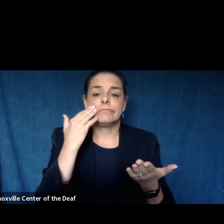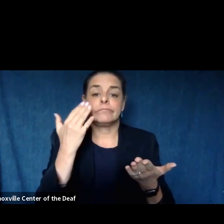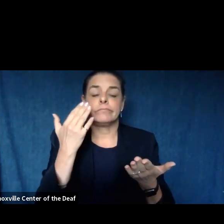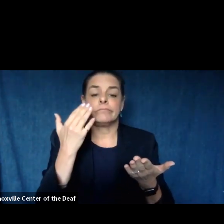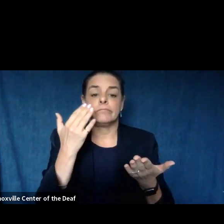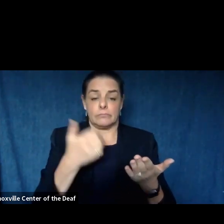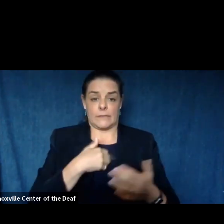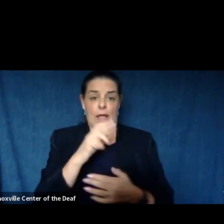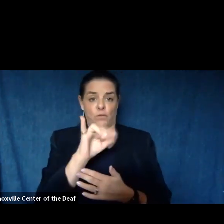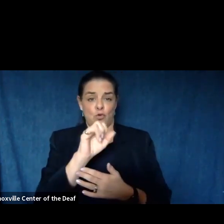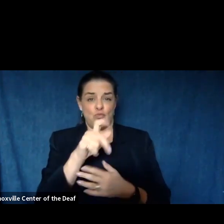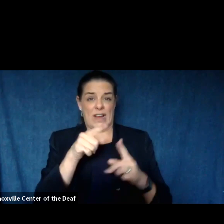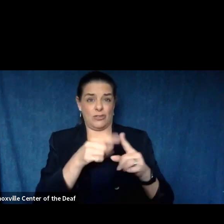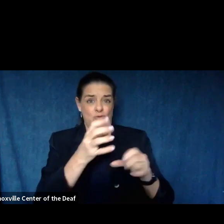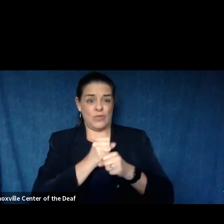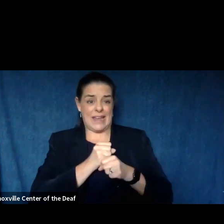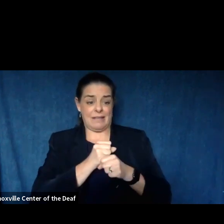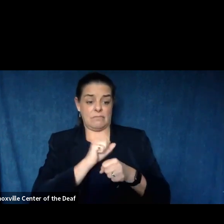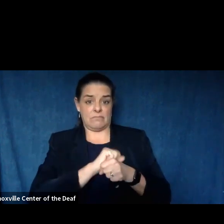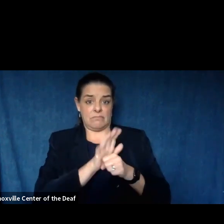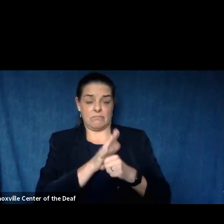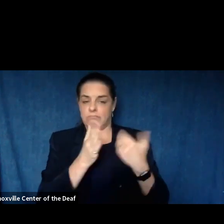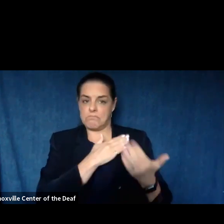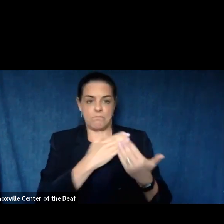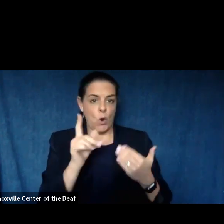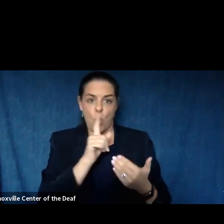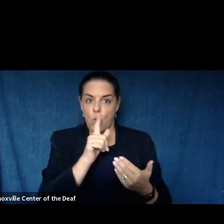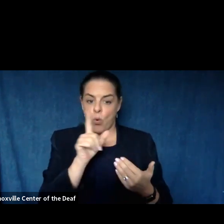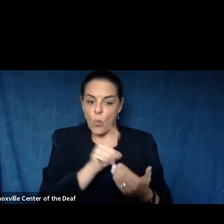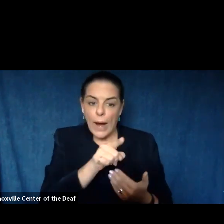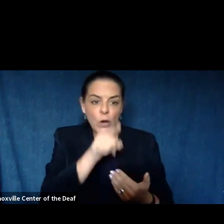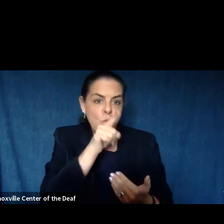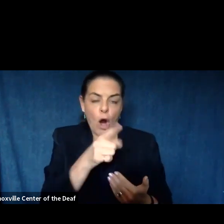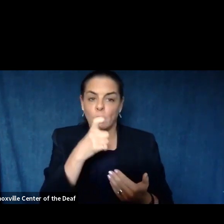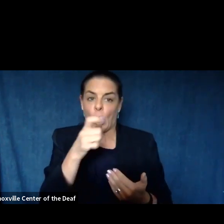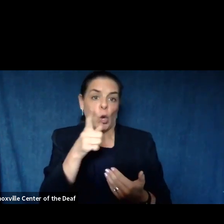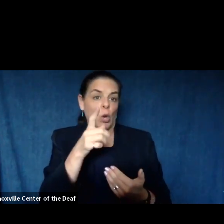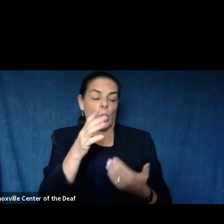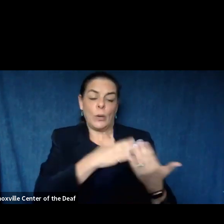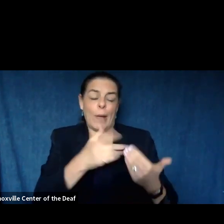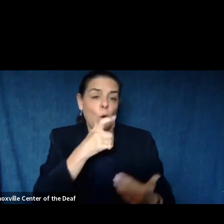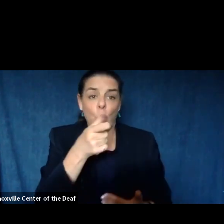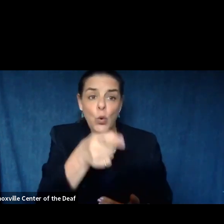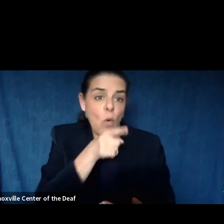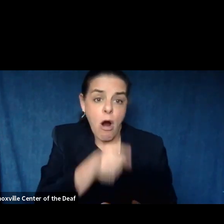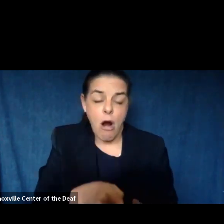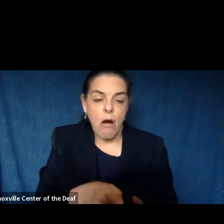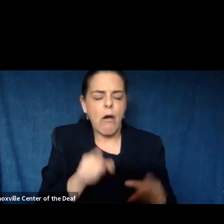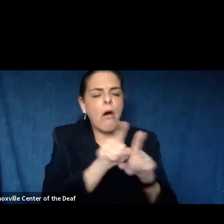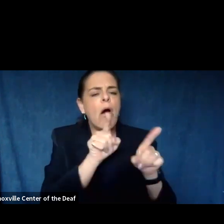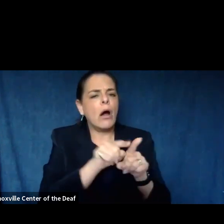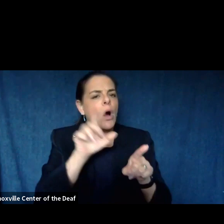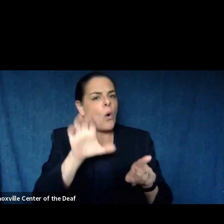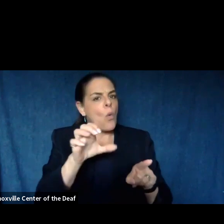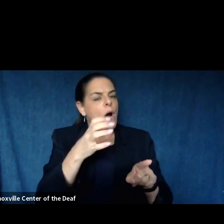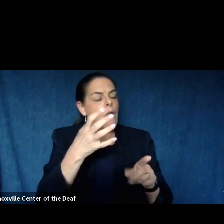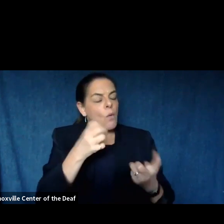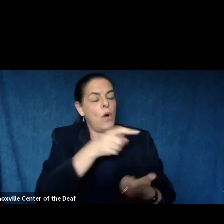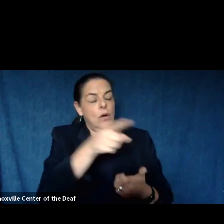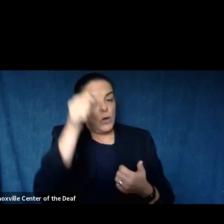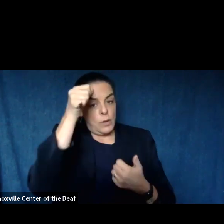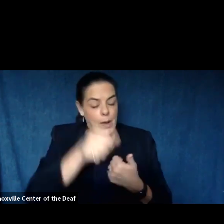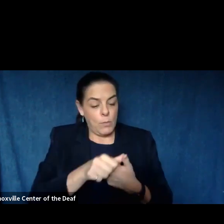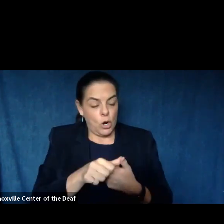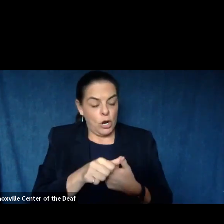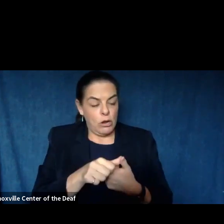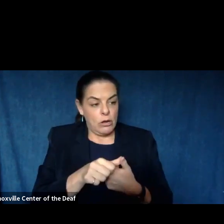of contracting COVID-19, no matter where you are or who you are. I will also remind people that the